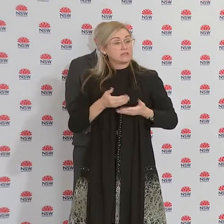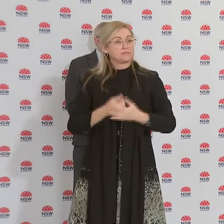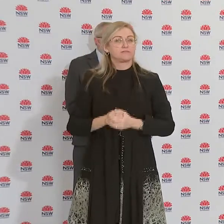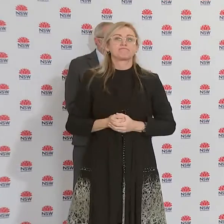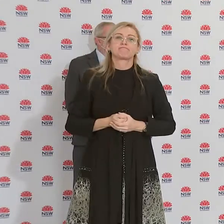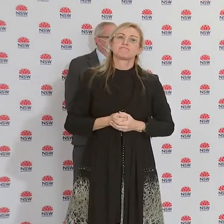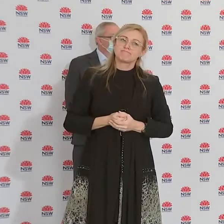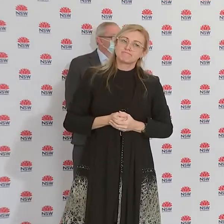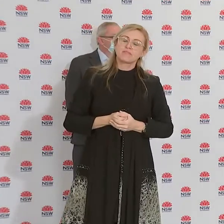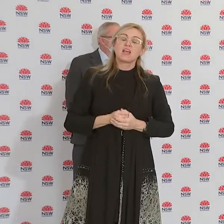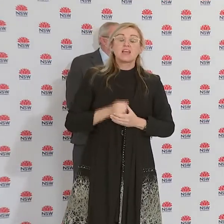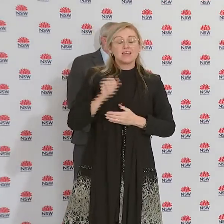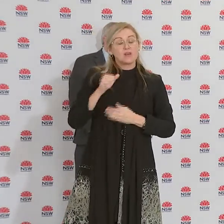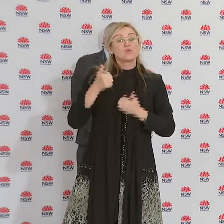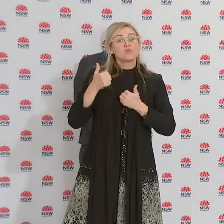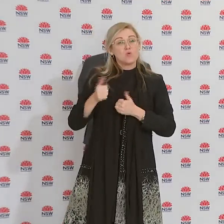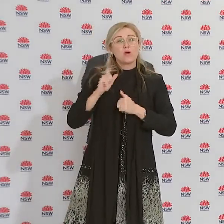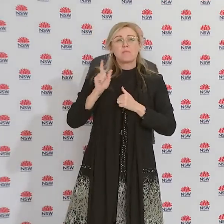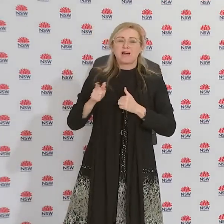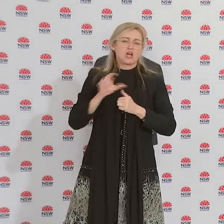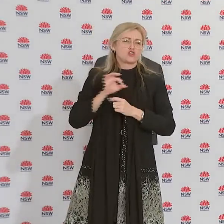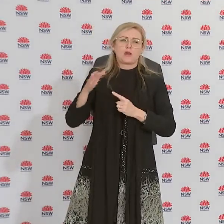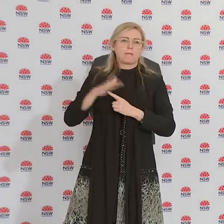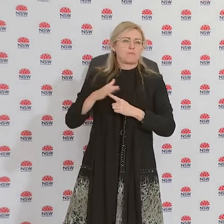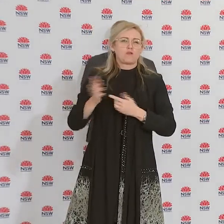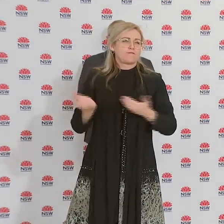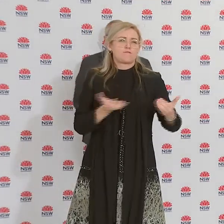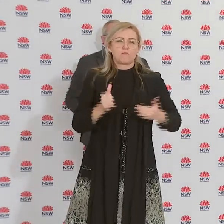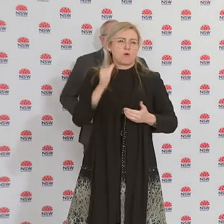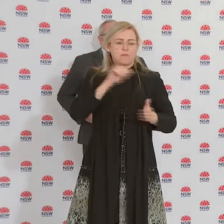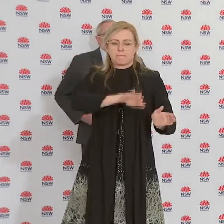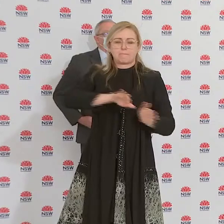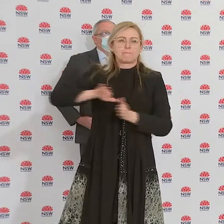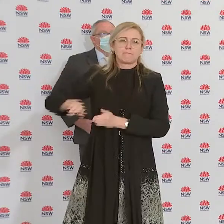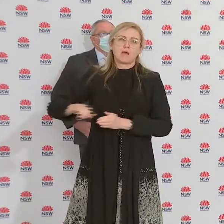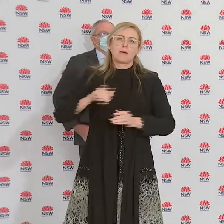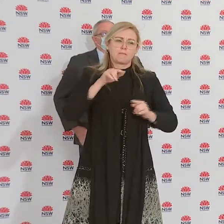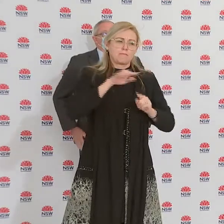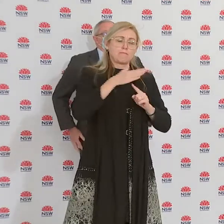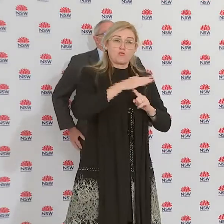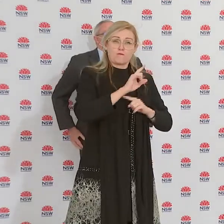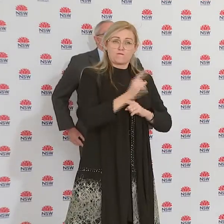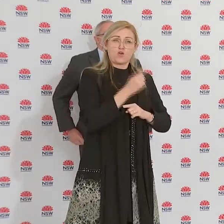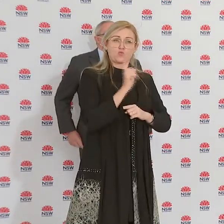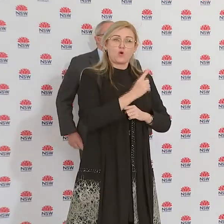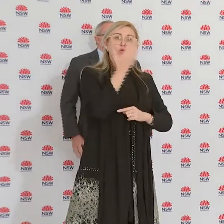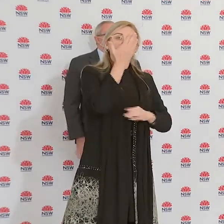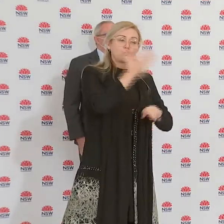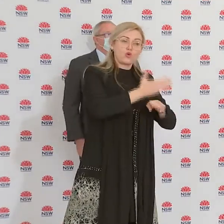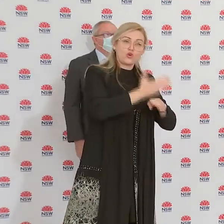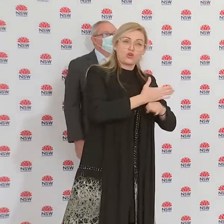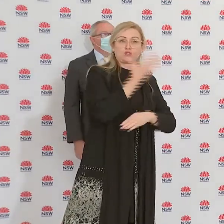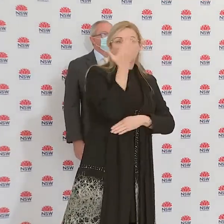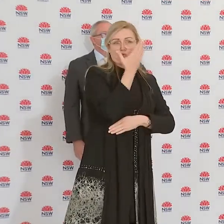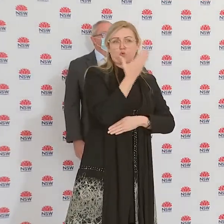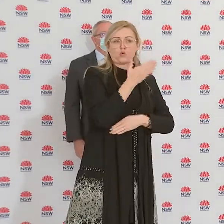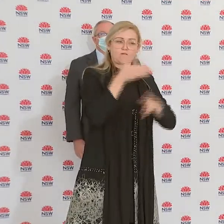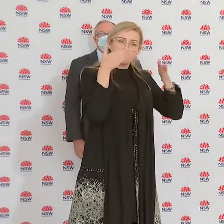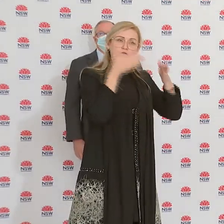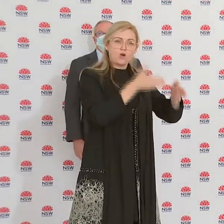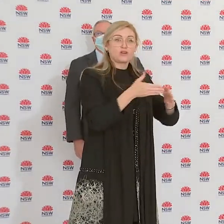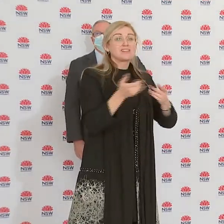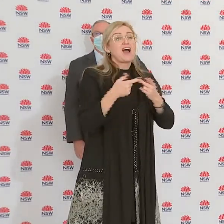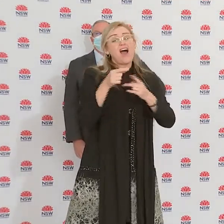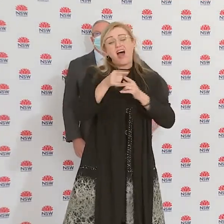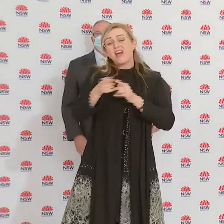clear? So I think there's merit in us considering how quickly we can get people back to school and back to work, and they are the priorities of the government. All those other things, of